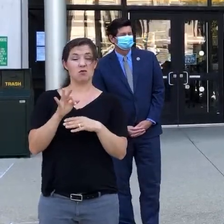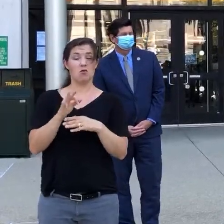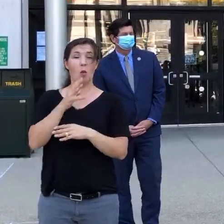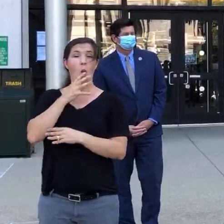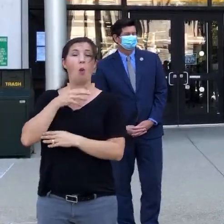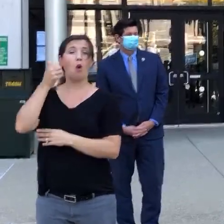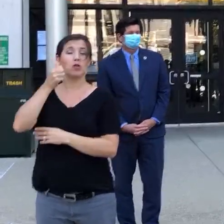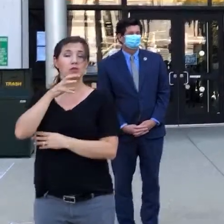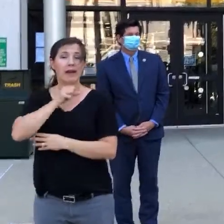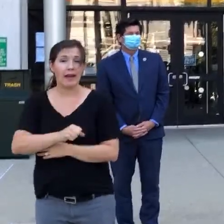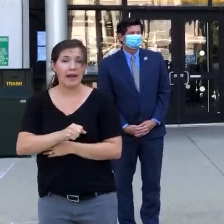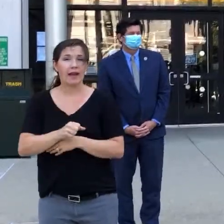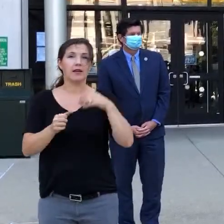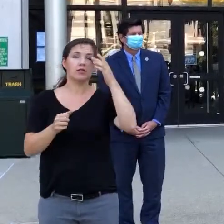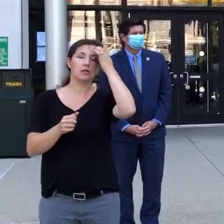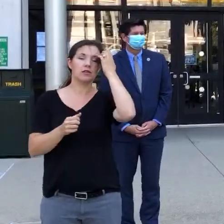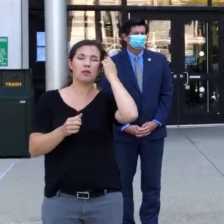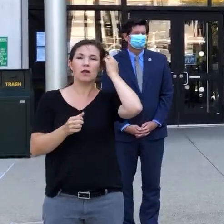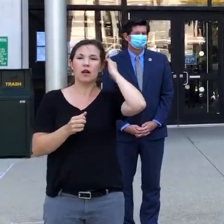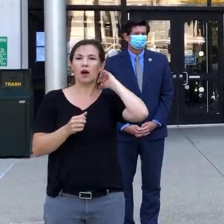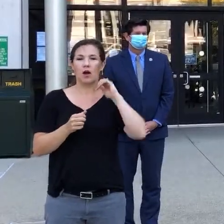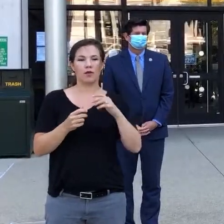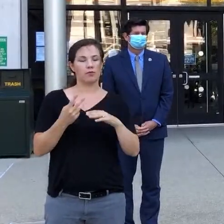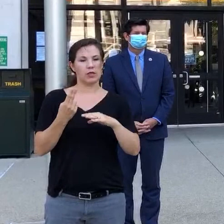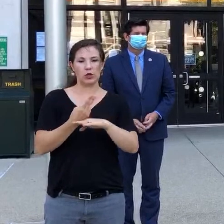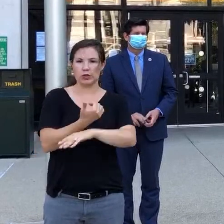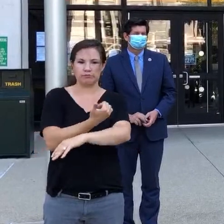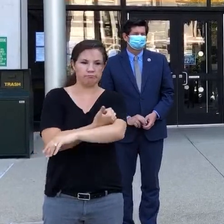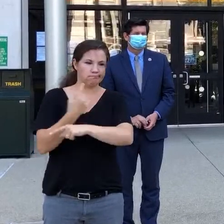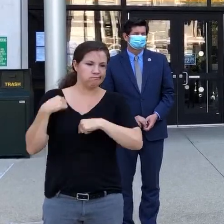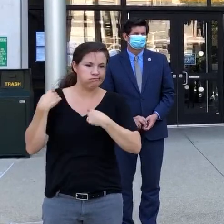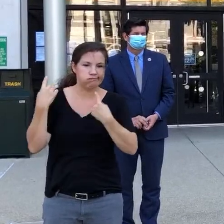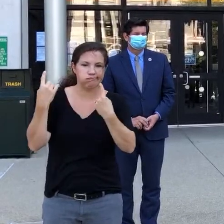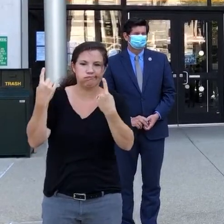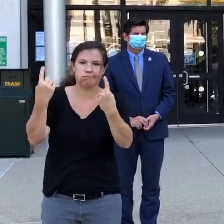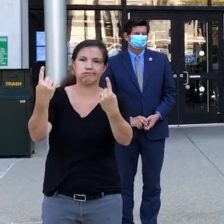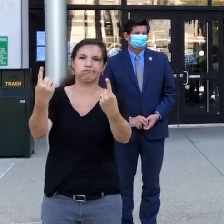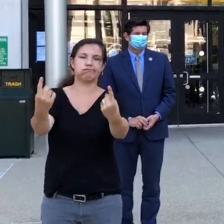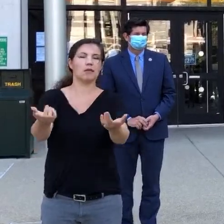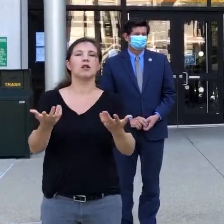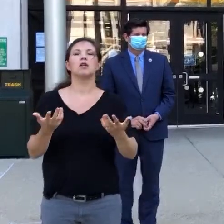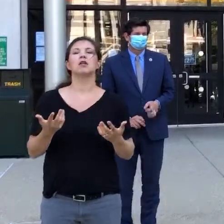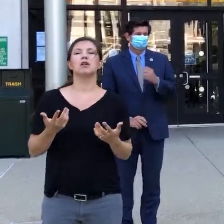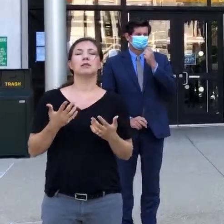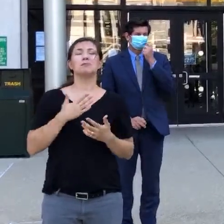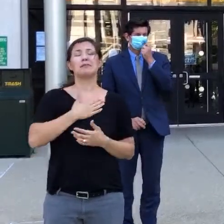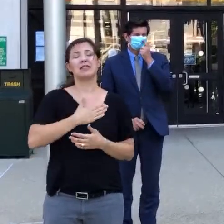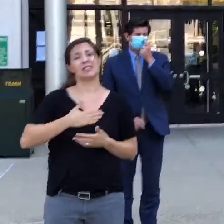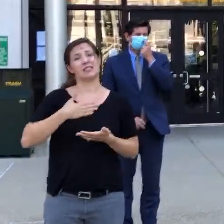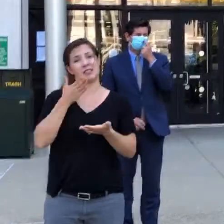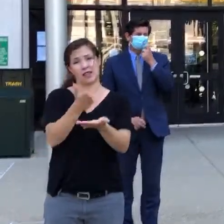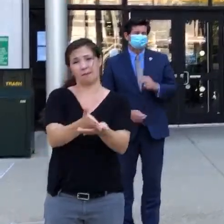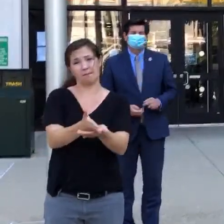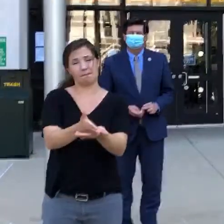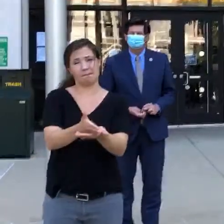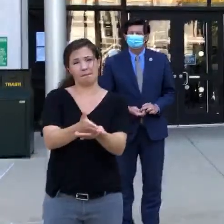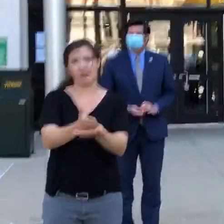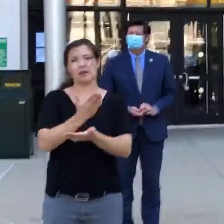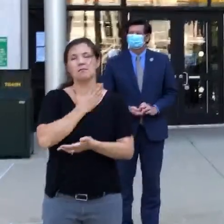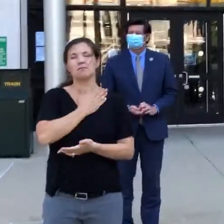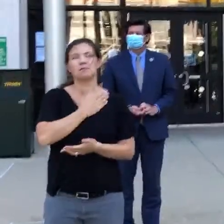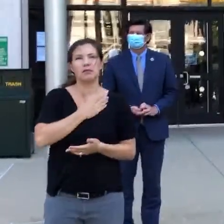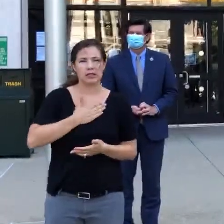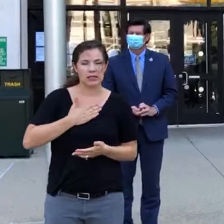older, long-term cocaine abusers, to please stop, to